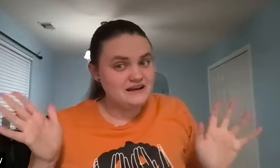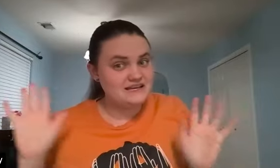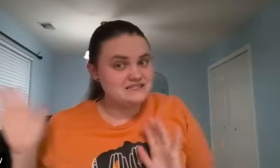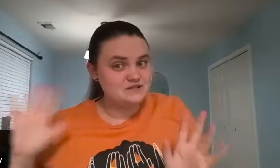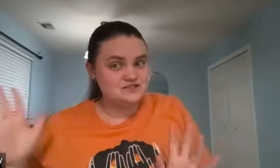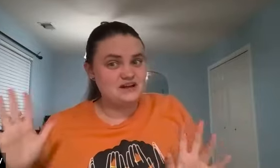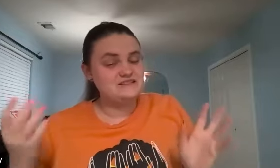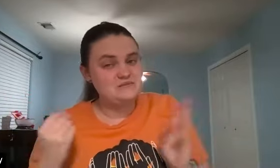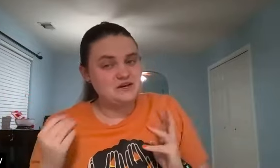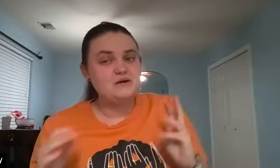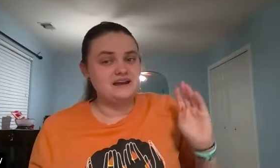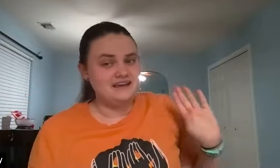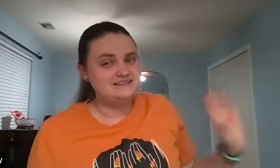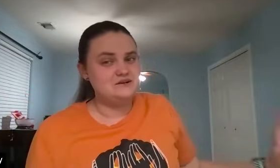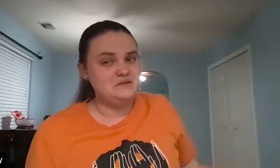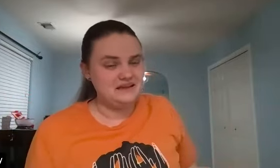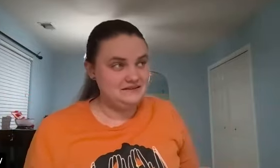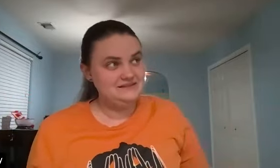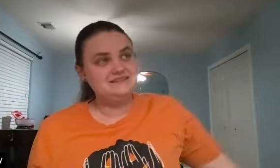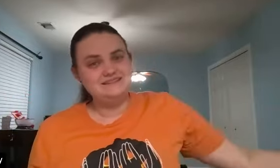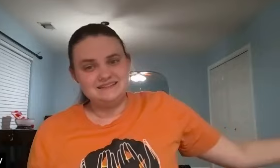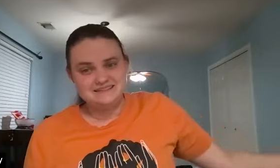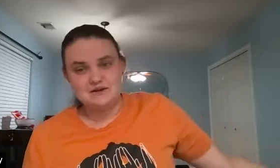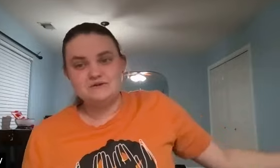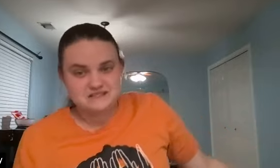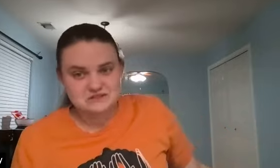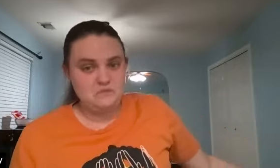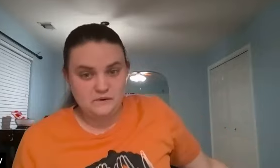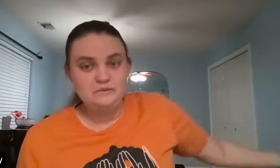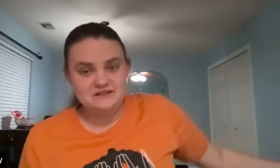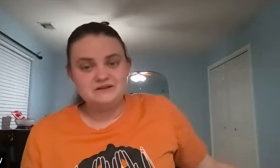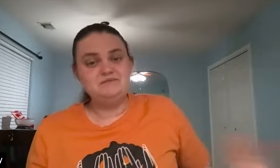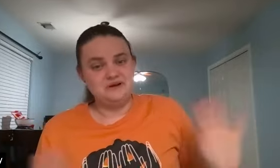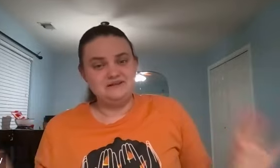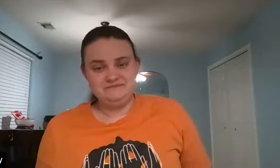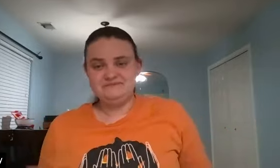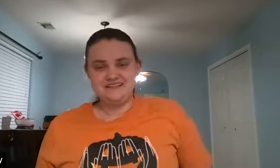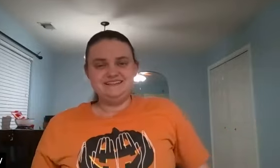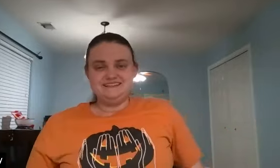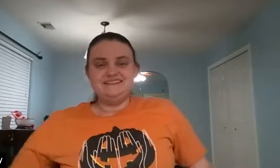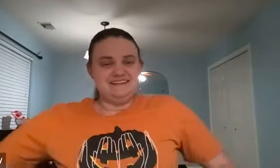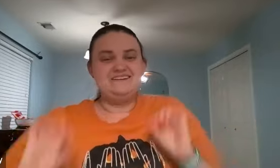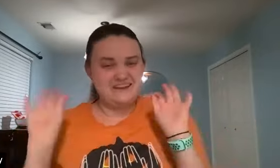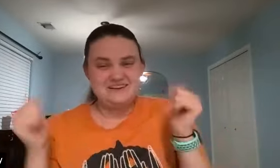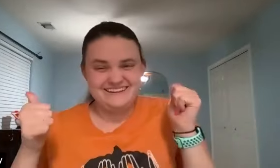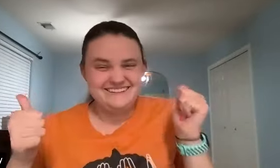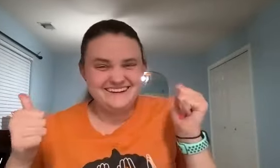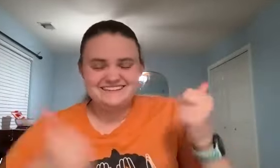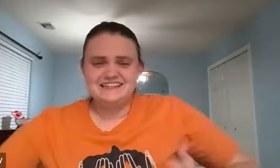it gets to be distracting, let me know, and I can tell him, like, let's go into a room and do it. But okay, good.